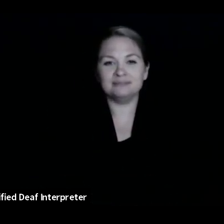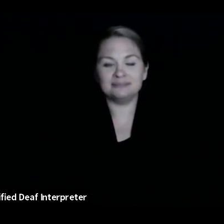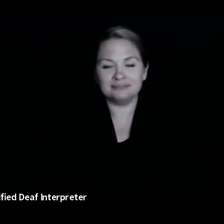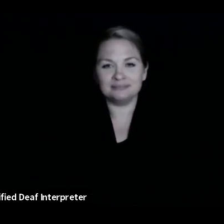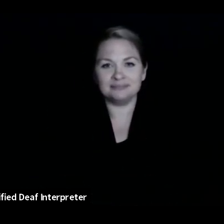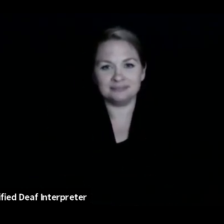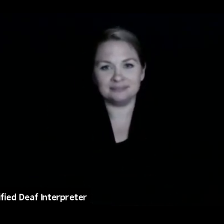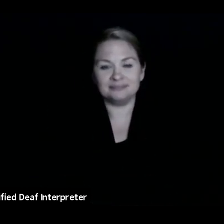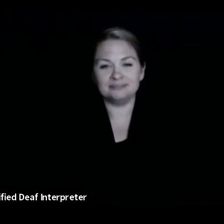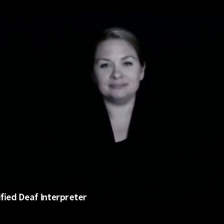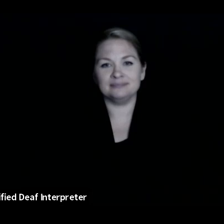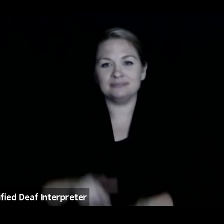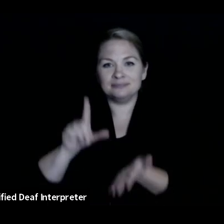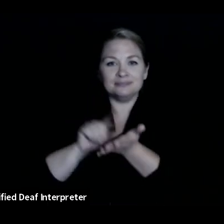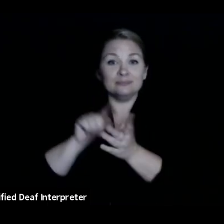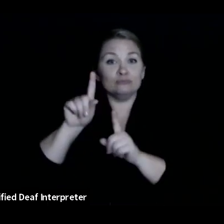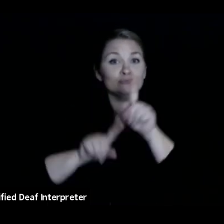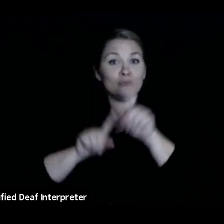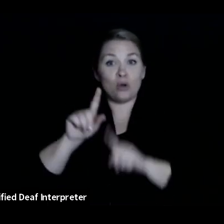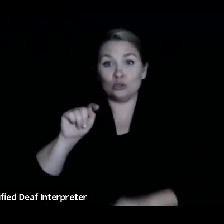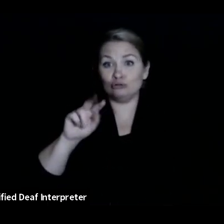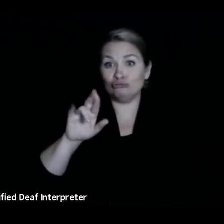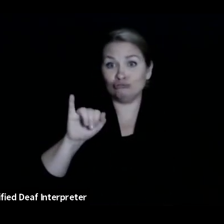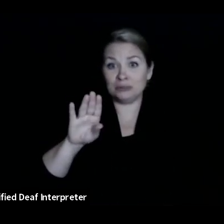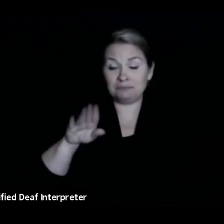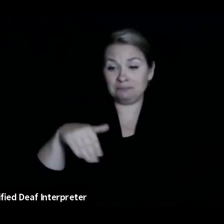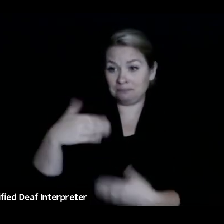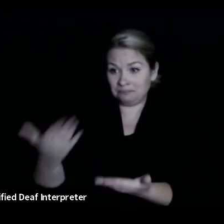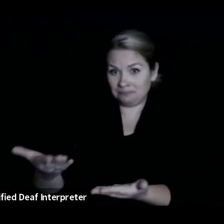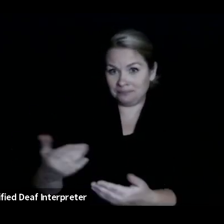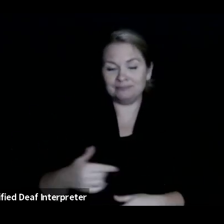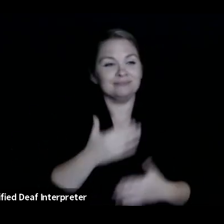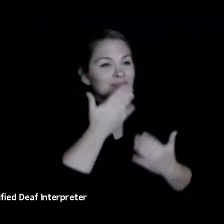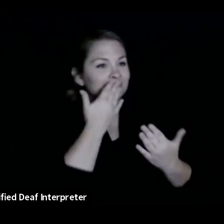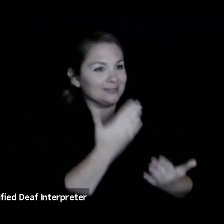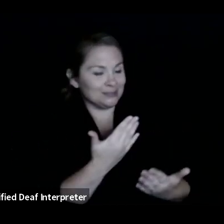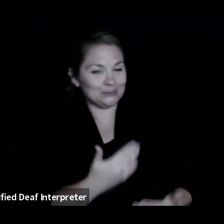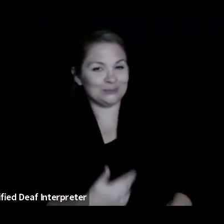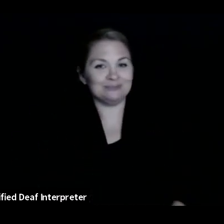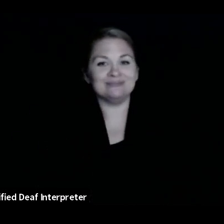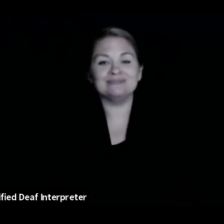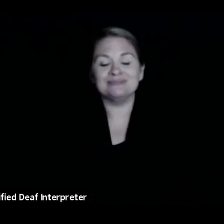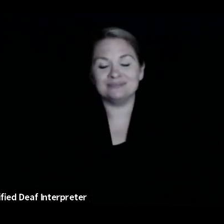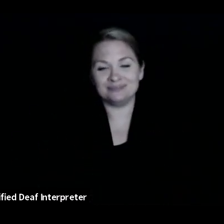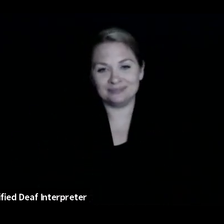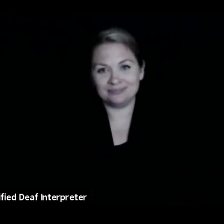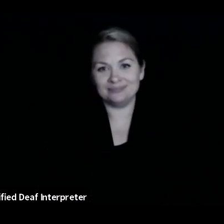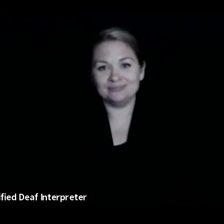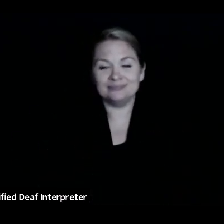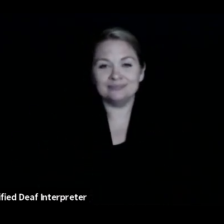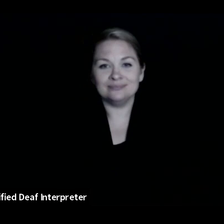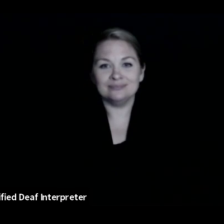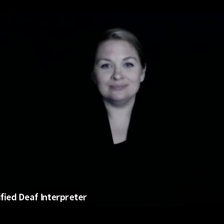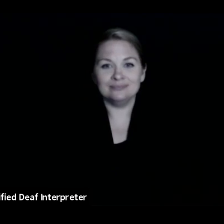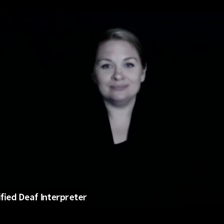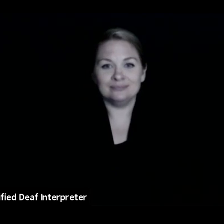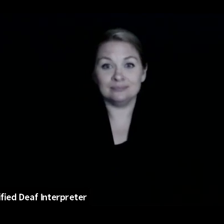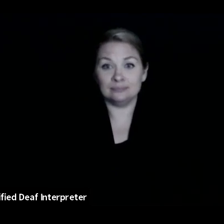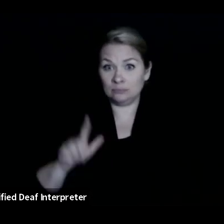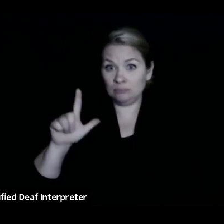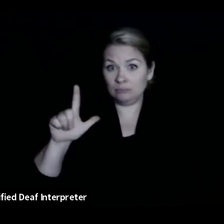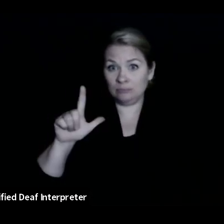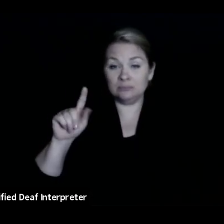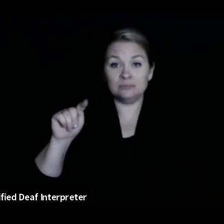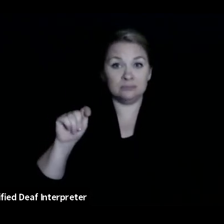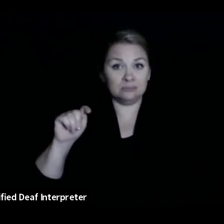Chris, thanks for the follow-up. I wanted to ask about that long-term care increase in cases from 40 to 80. Now, total cases